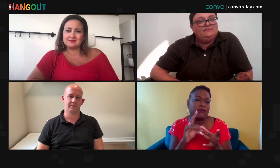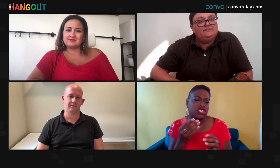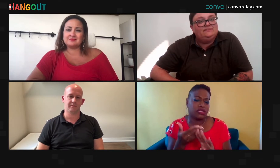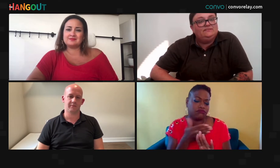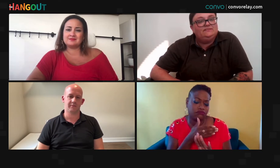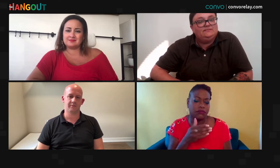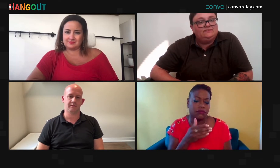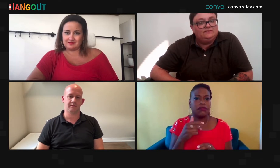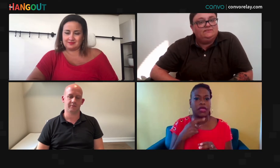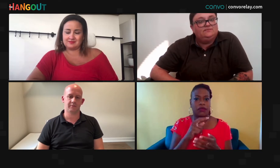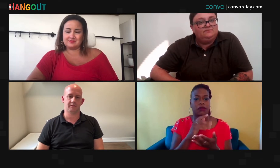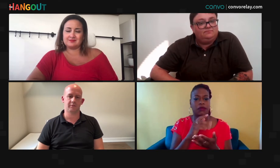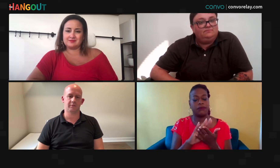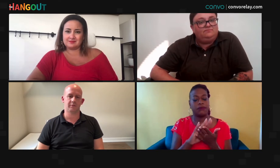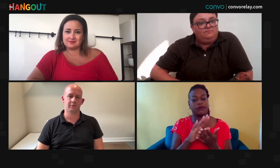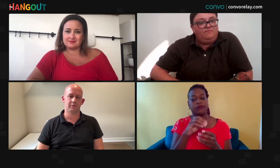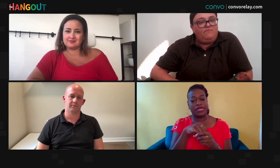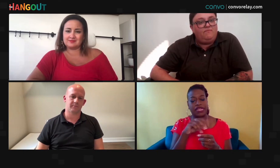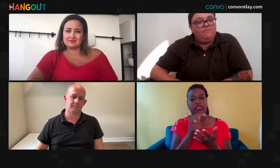in therapy, as I mentioned before,